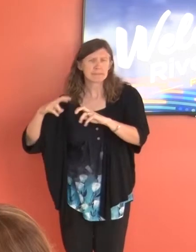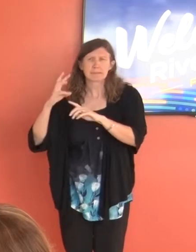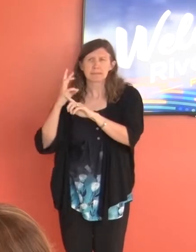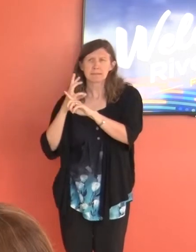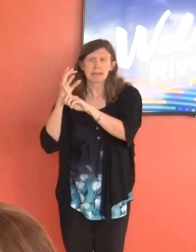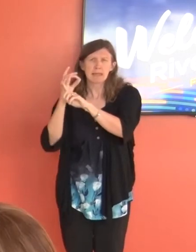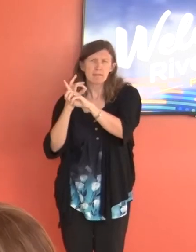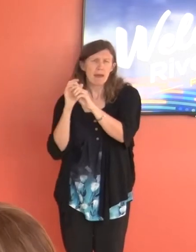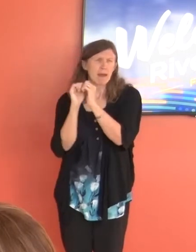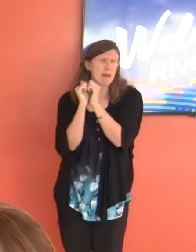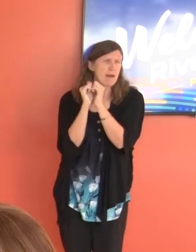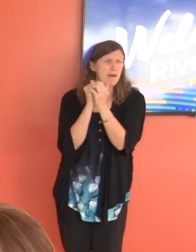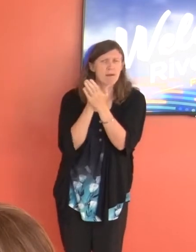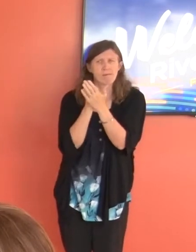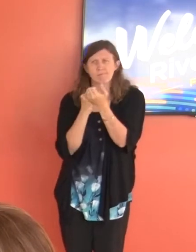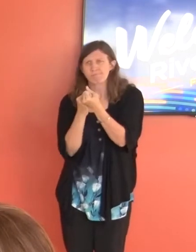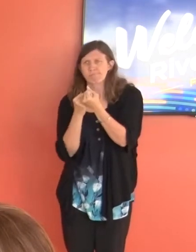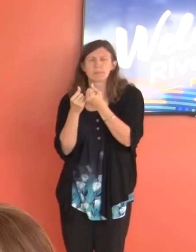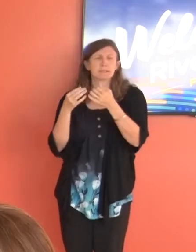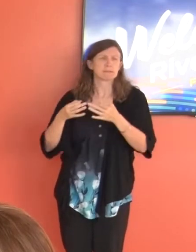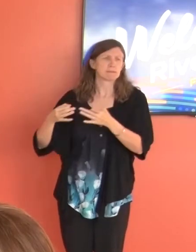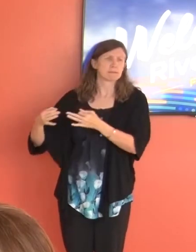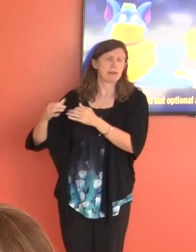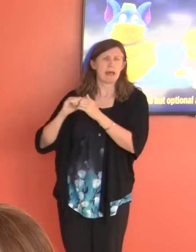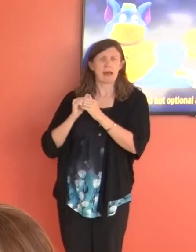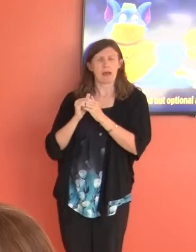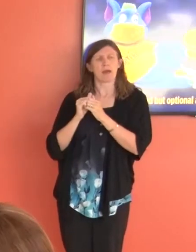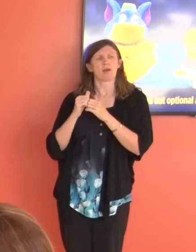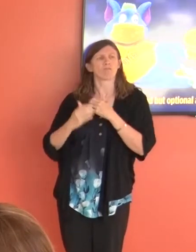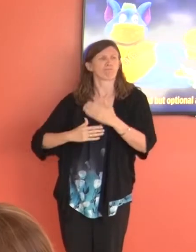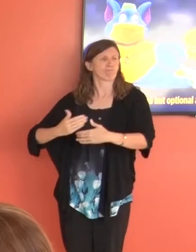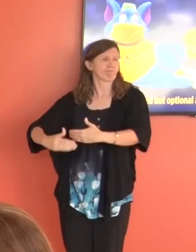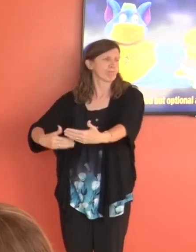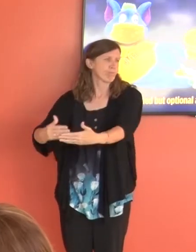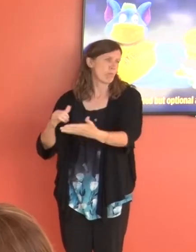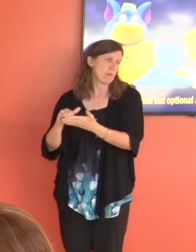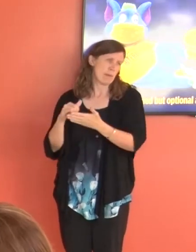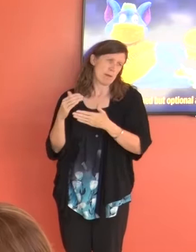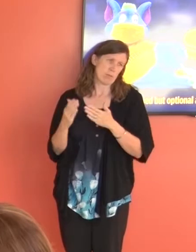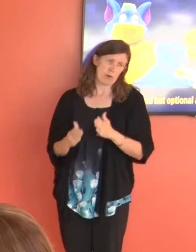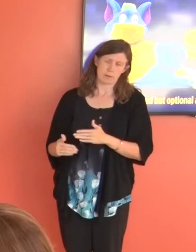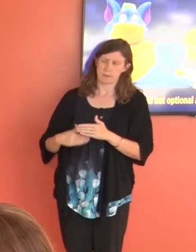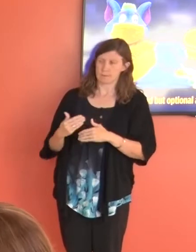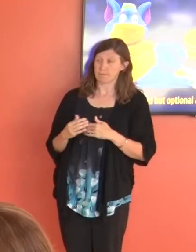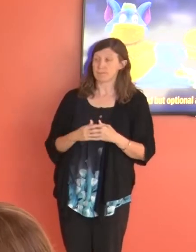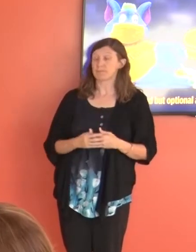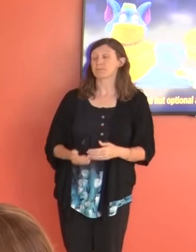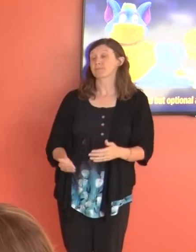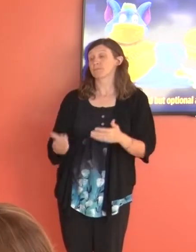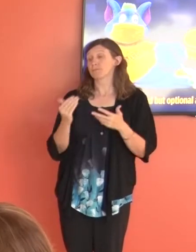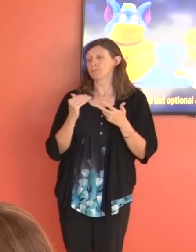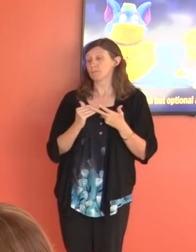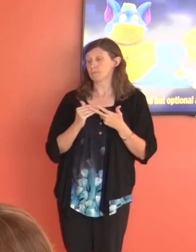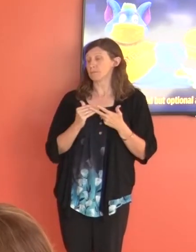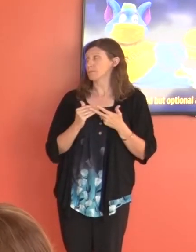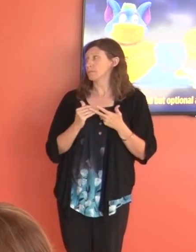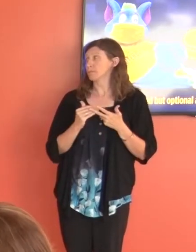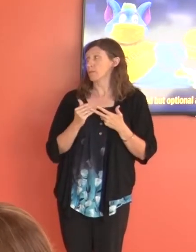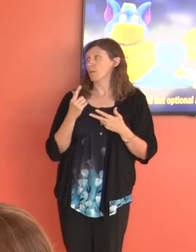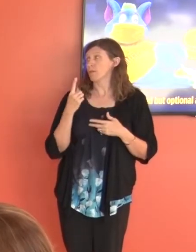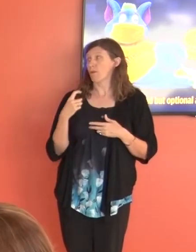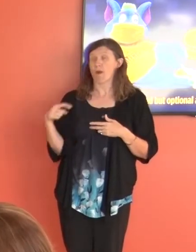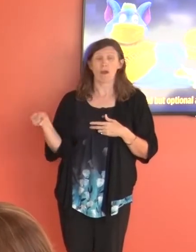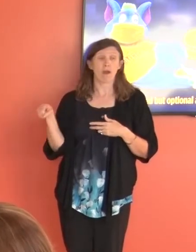6 to 8 months and making some decisions on how we can move forward with that. Also, you know that, you know, from